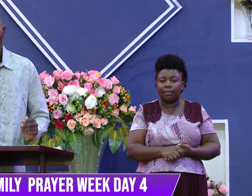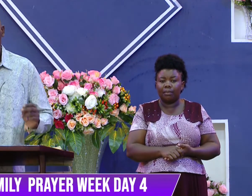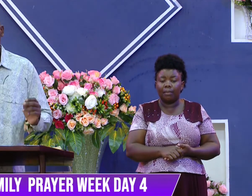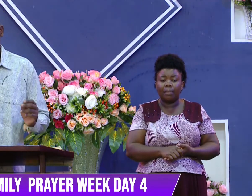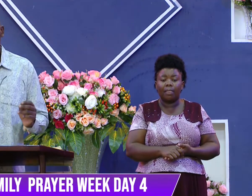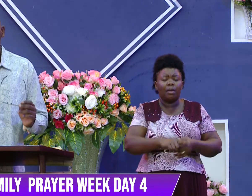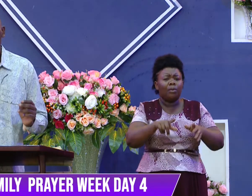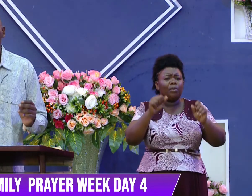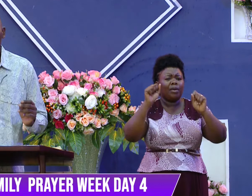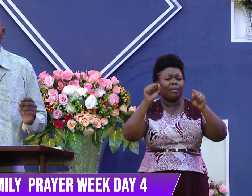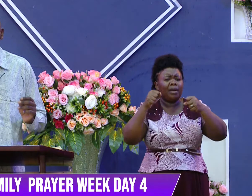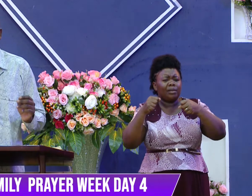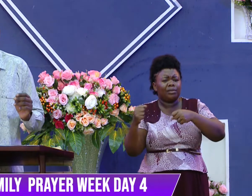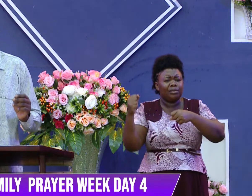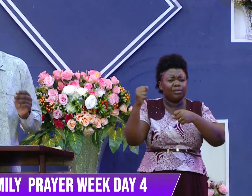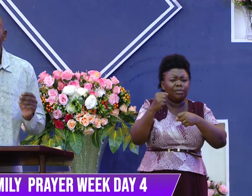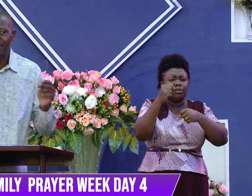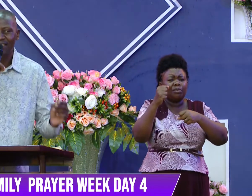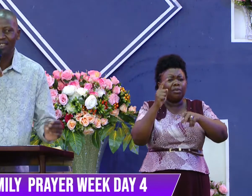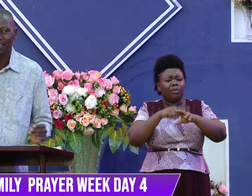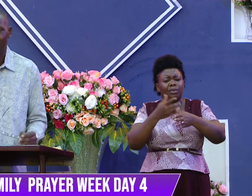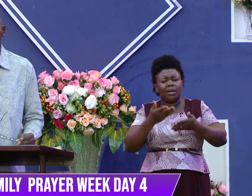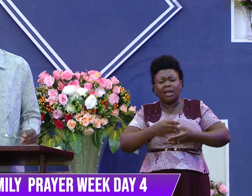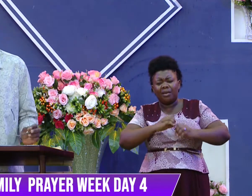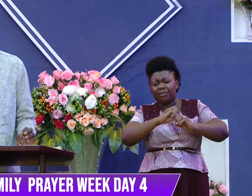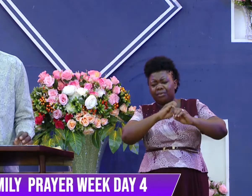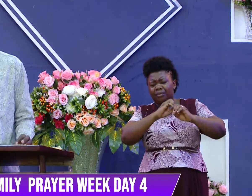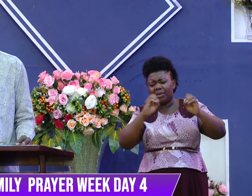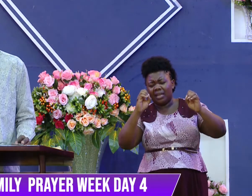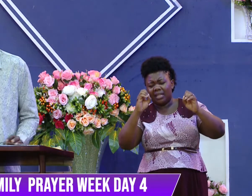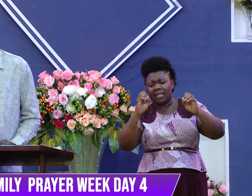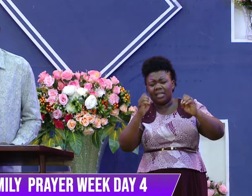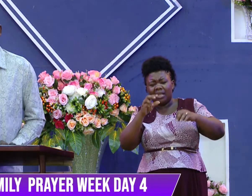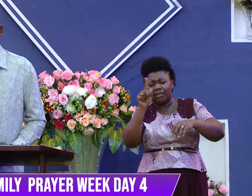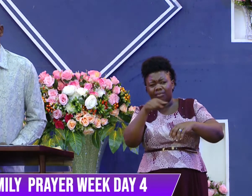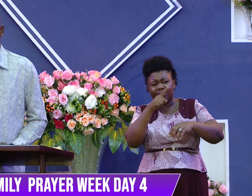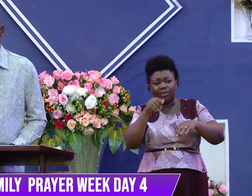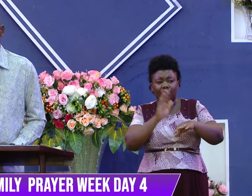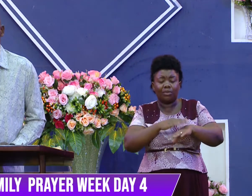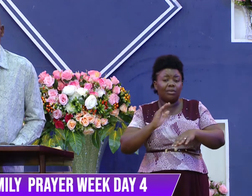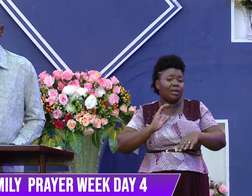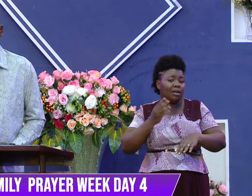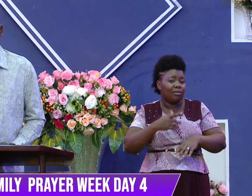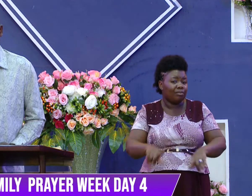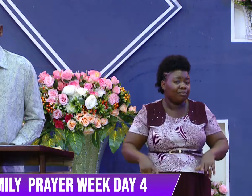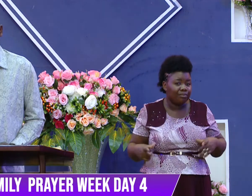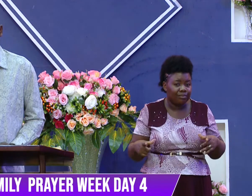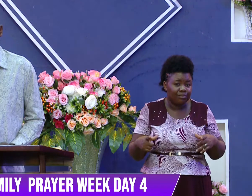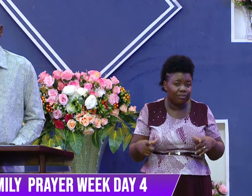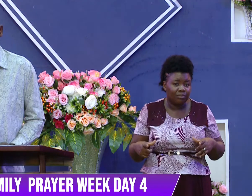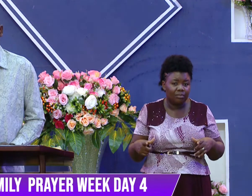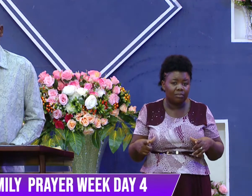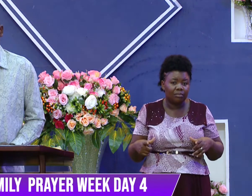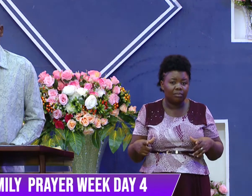outsiders. We ought to walk having nothing that can make the world